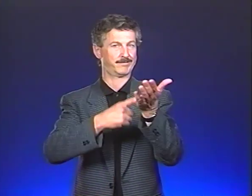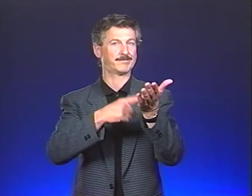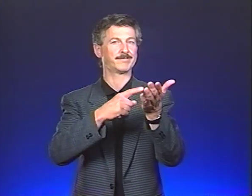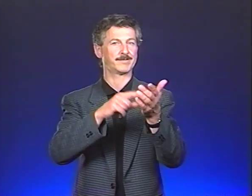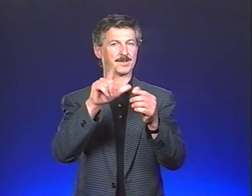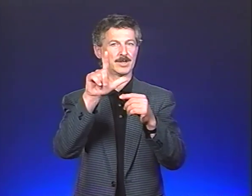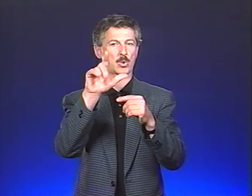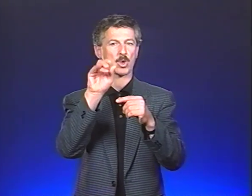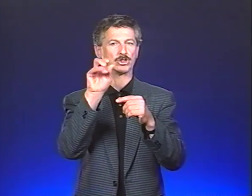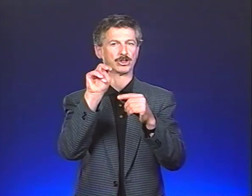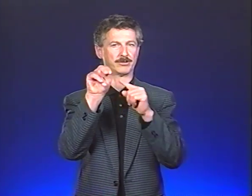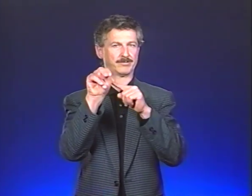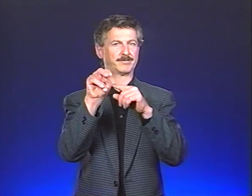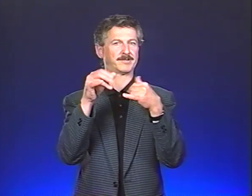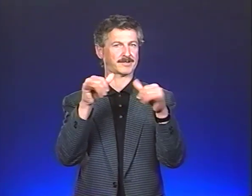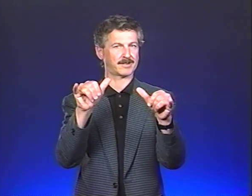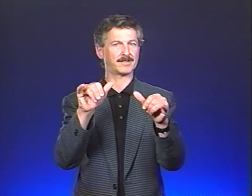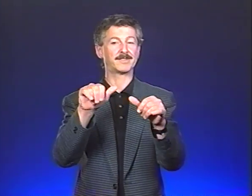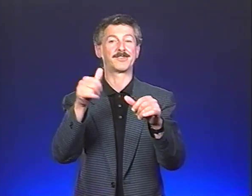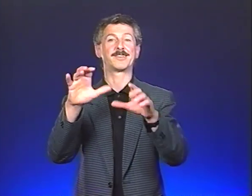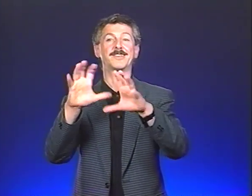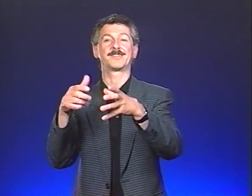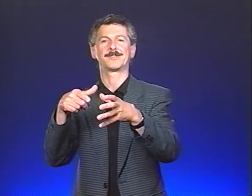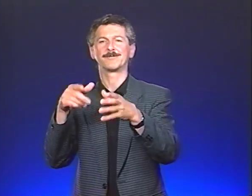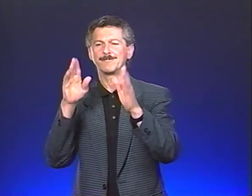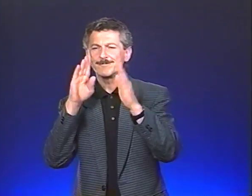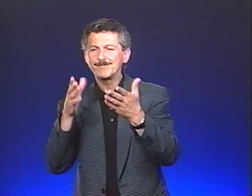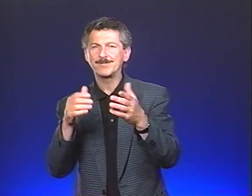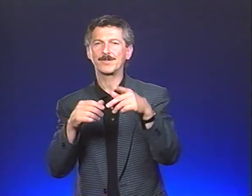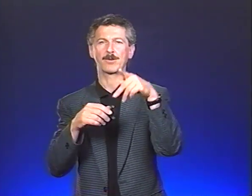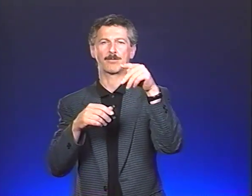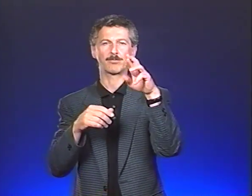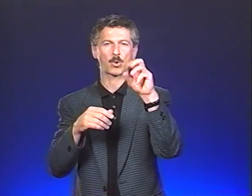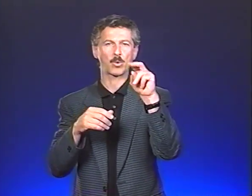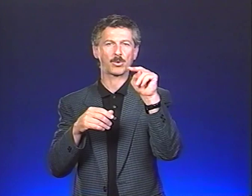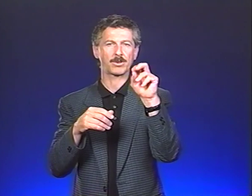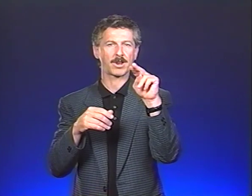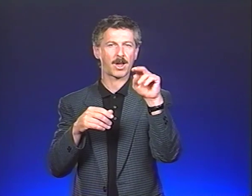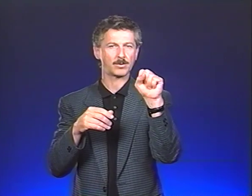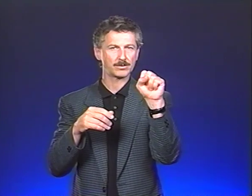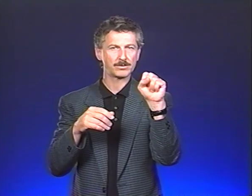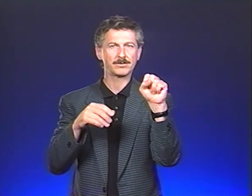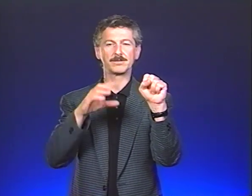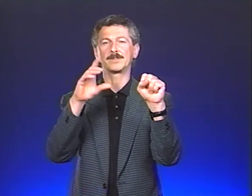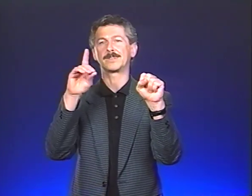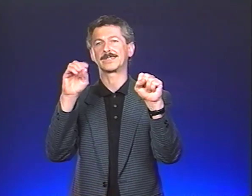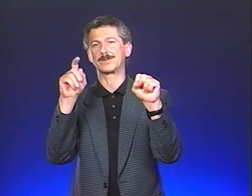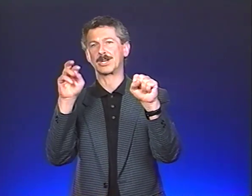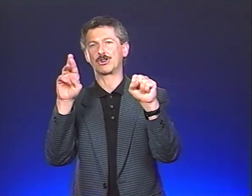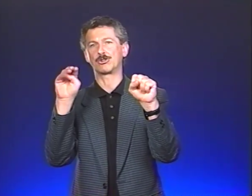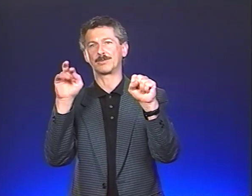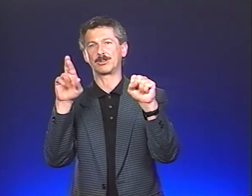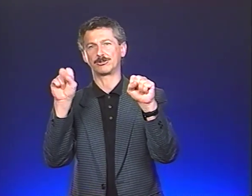We continue our discussion of location in ASL by focusing on two categories of signs, pronouns and